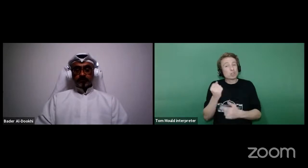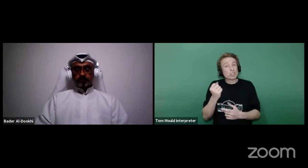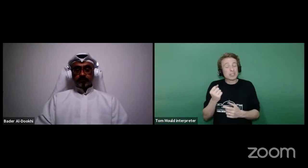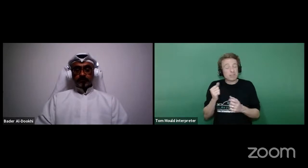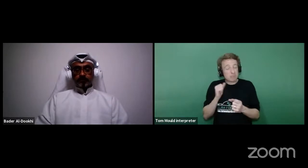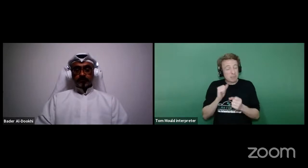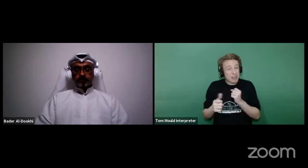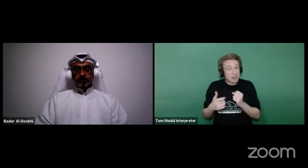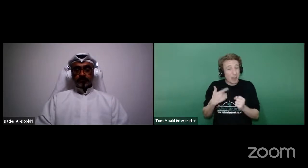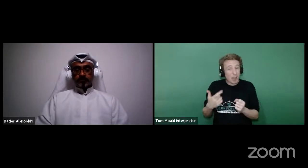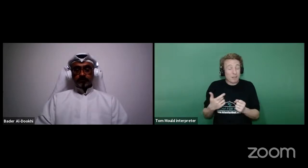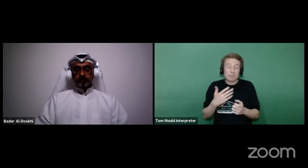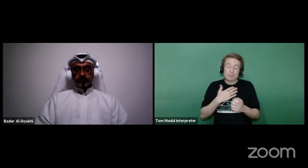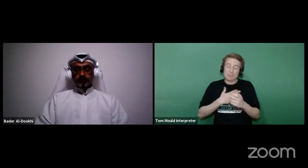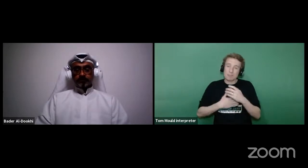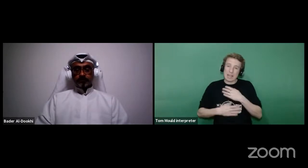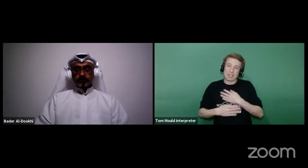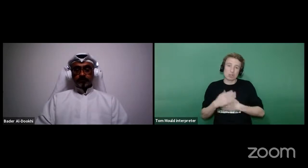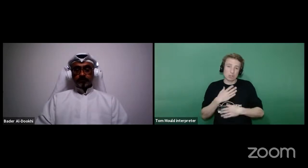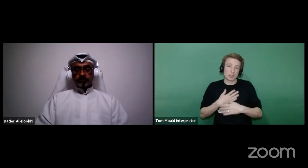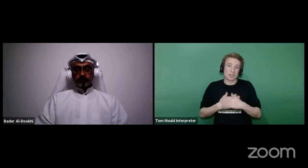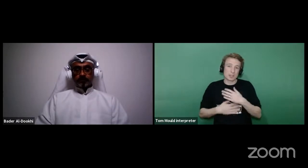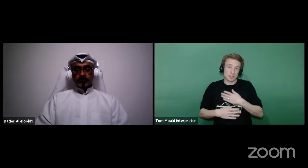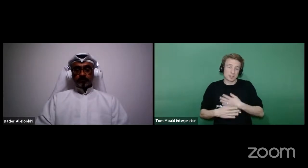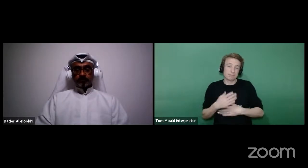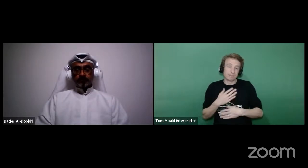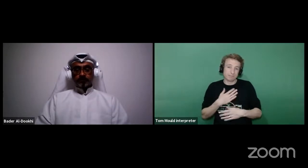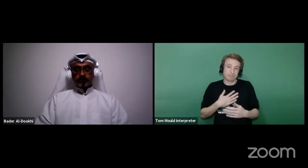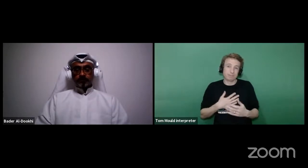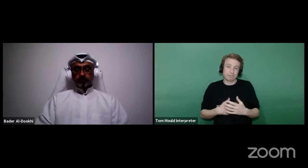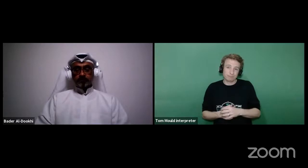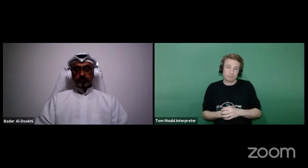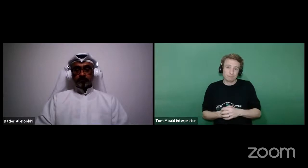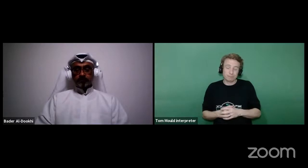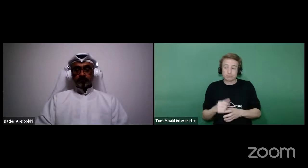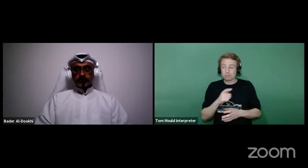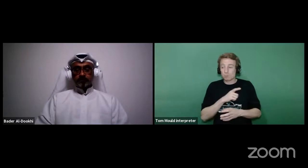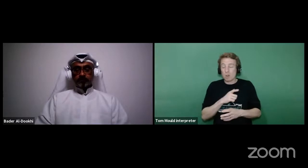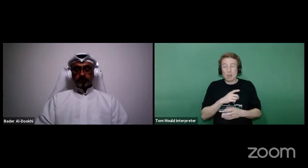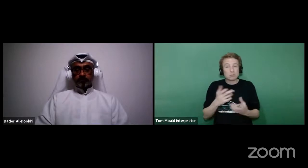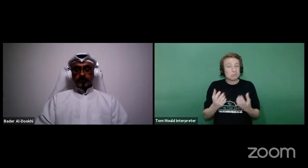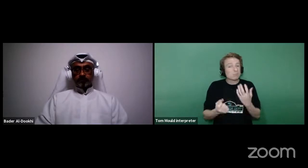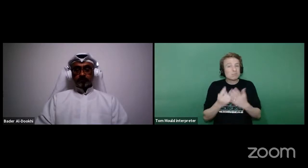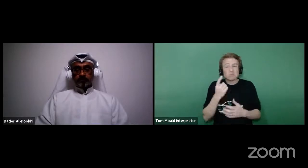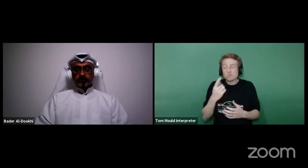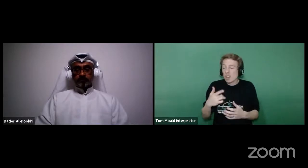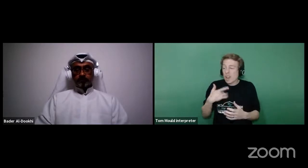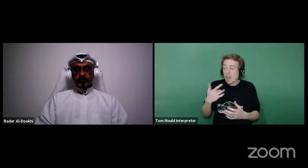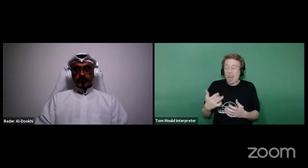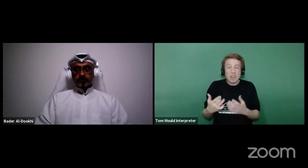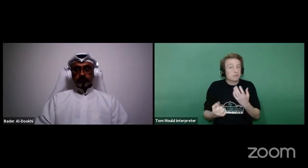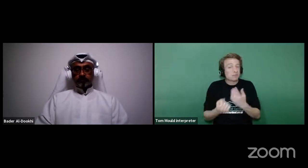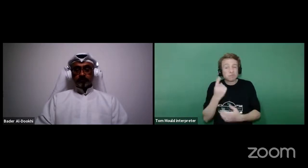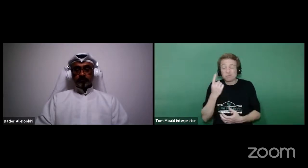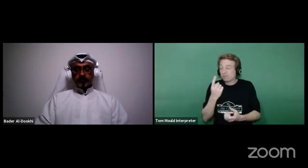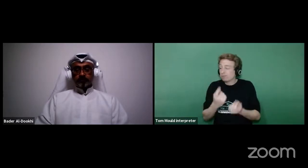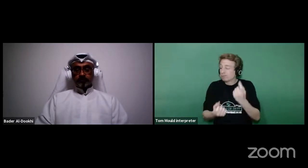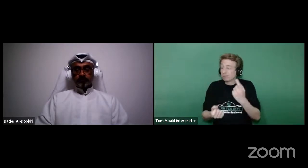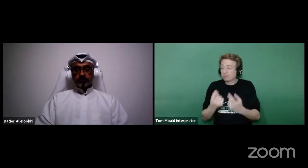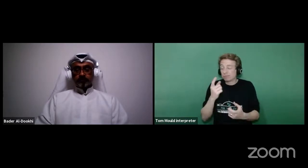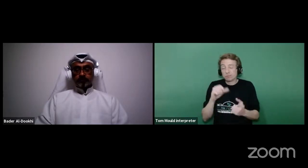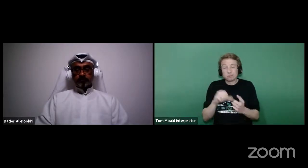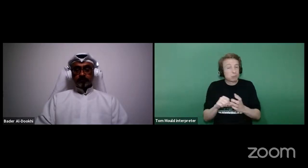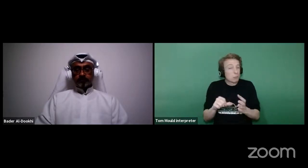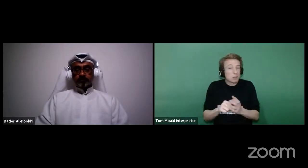is because life is such that there are always issues that are going to crop up. There's always going to be something,